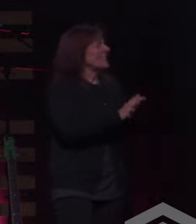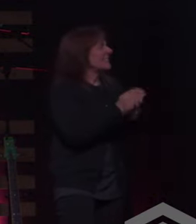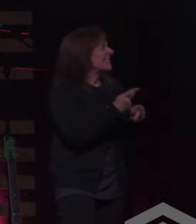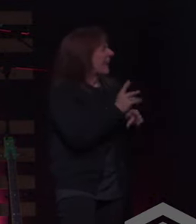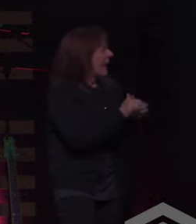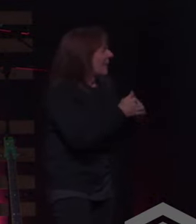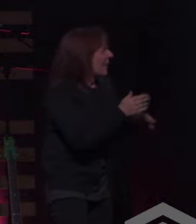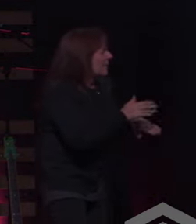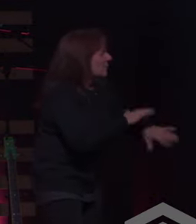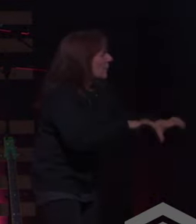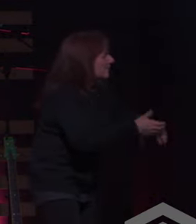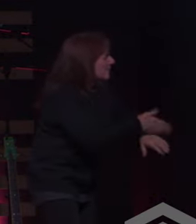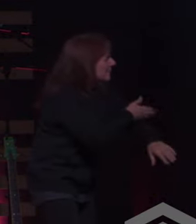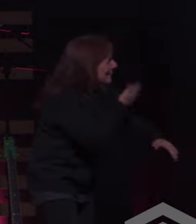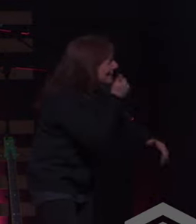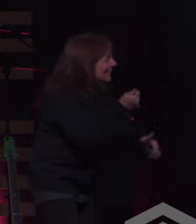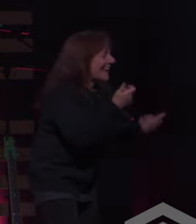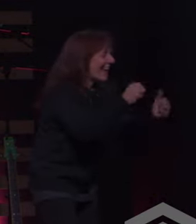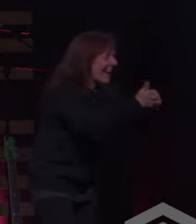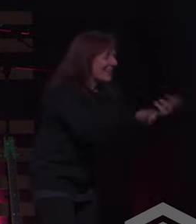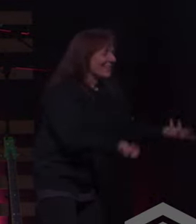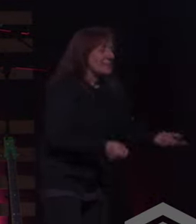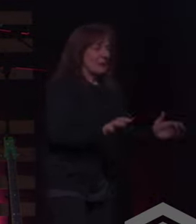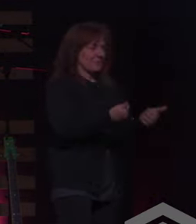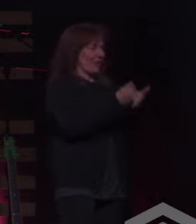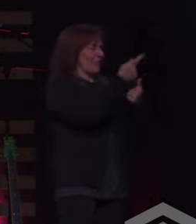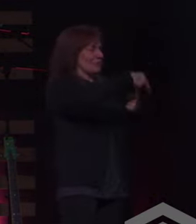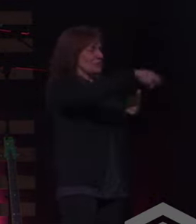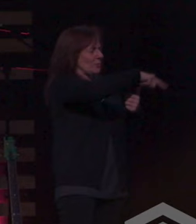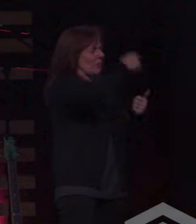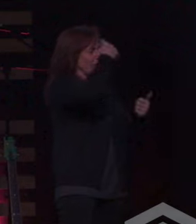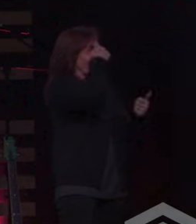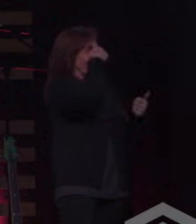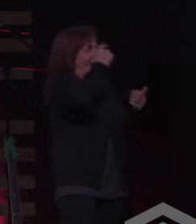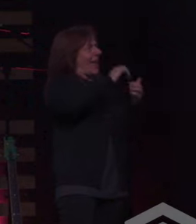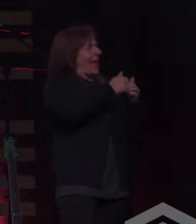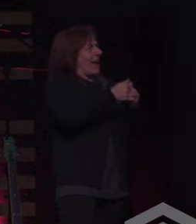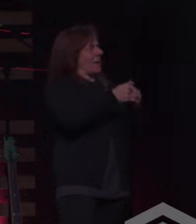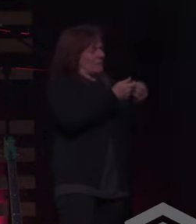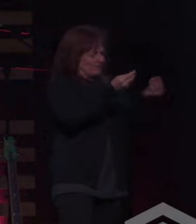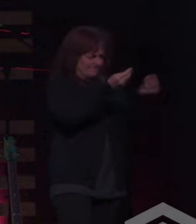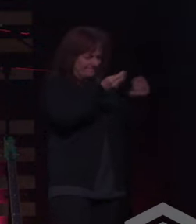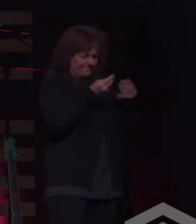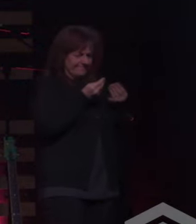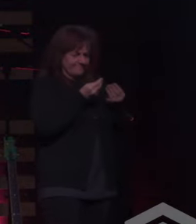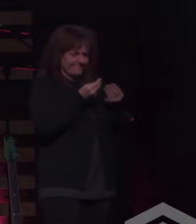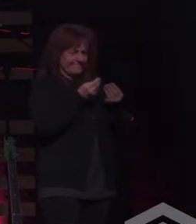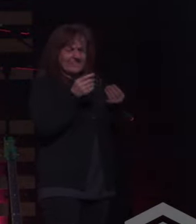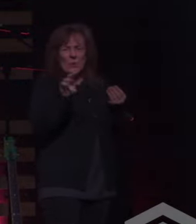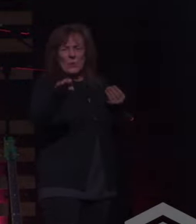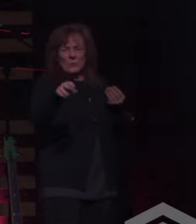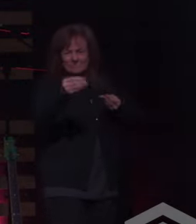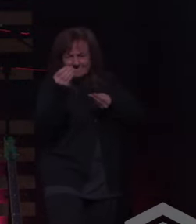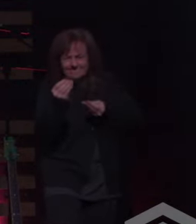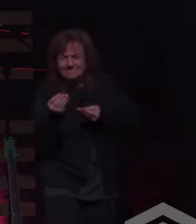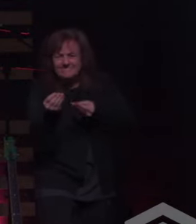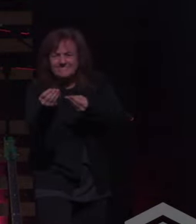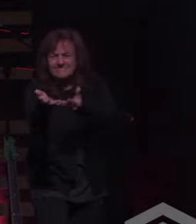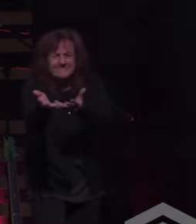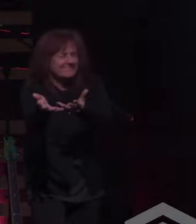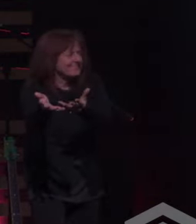learning from each other. But I would also challenge you to be thinking about taking this information and sharing with a couple that you know that doesn't go to